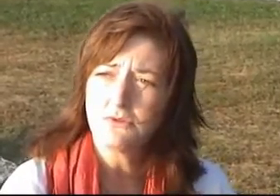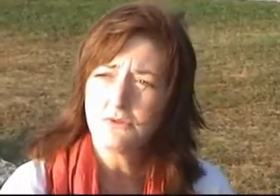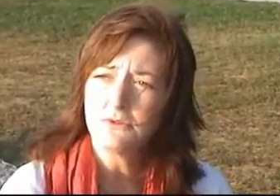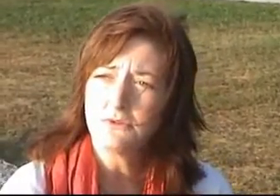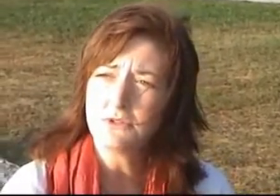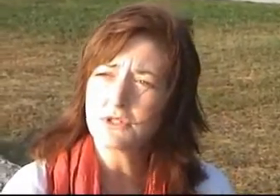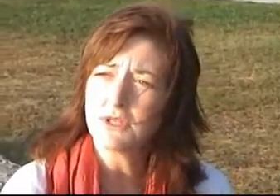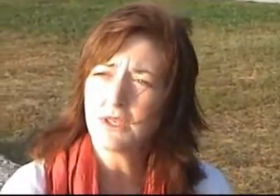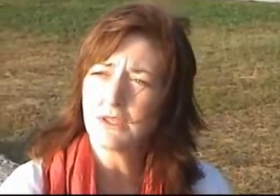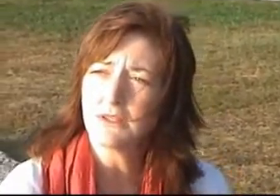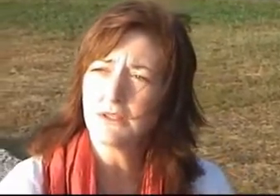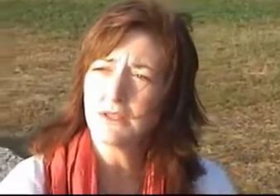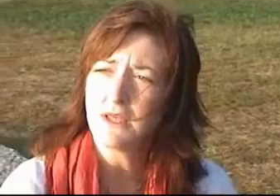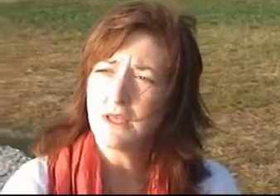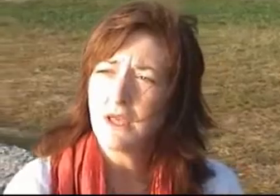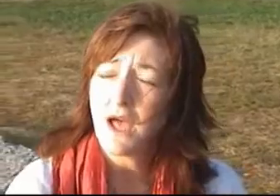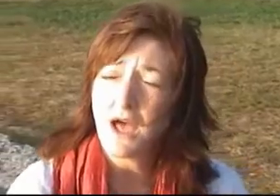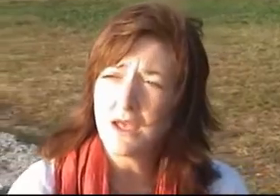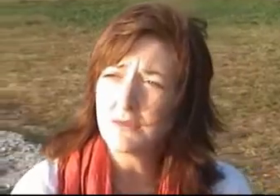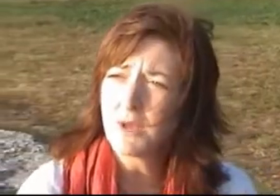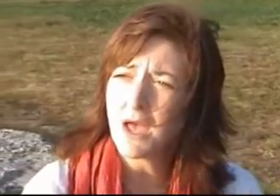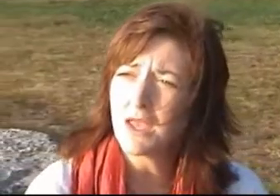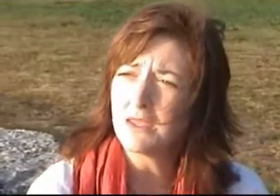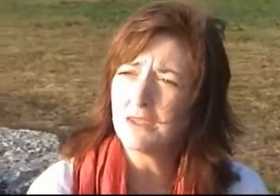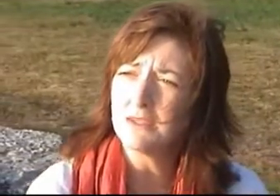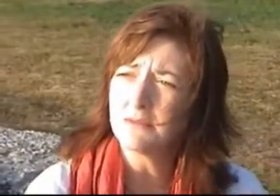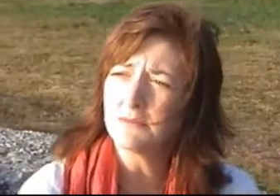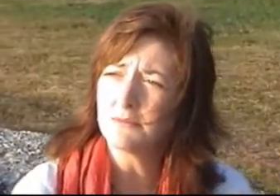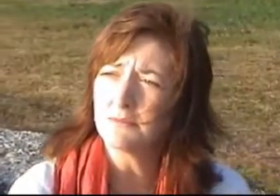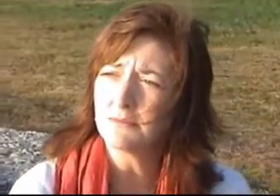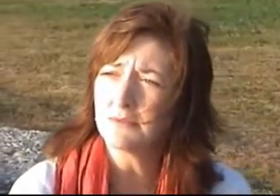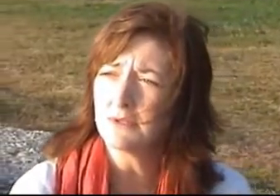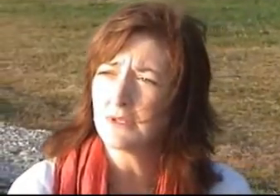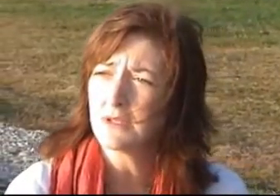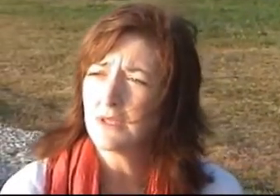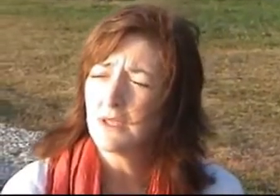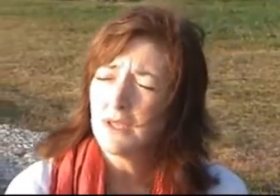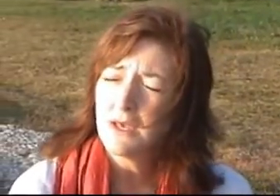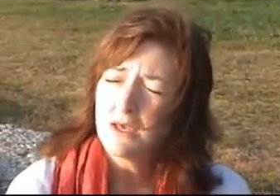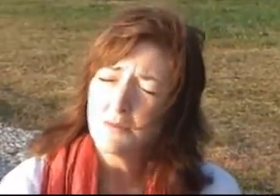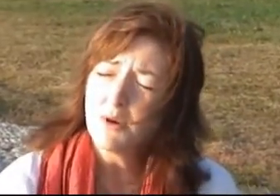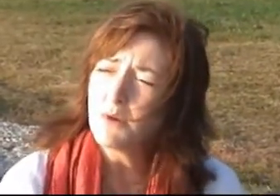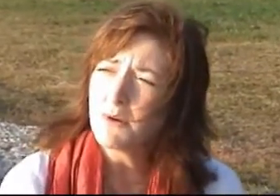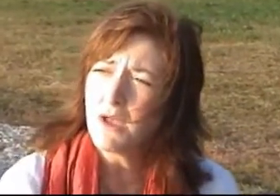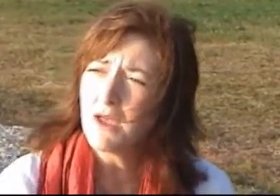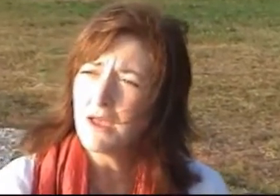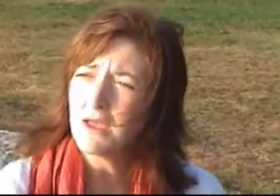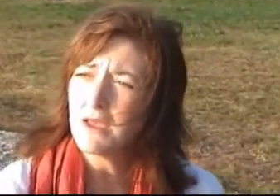Rishru Shel Hamayim,